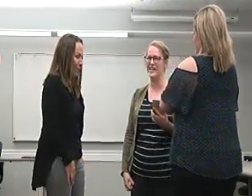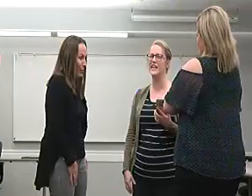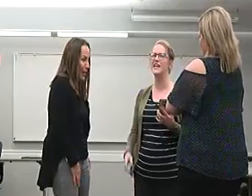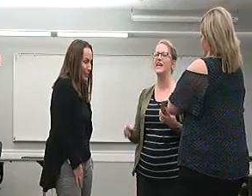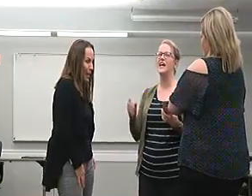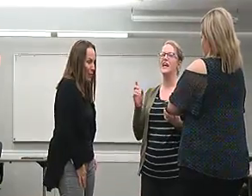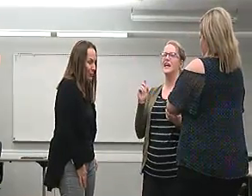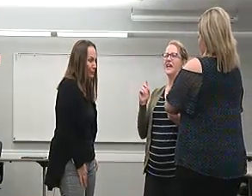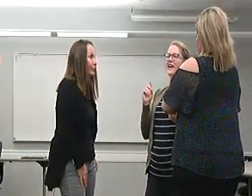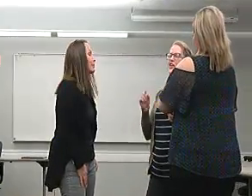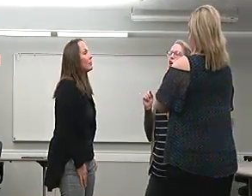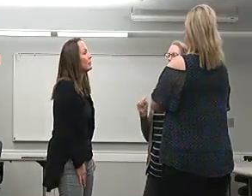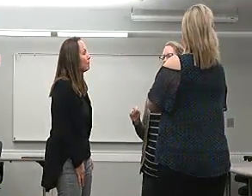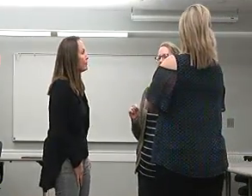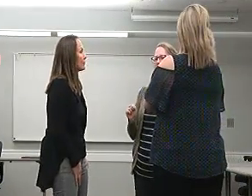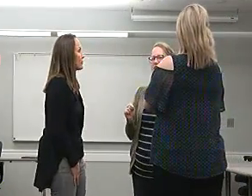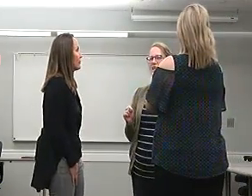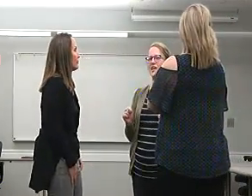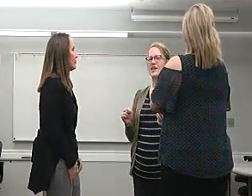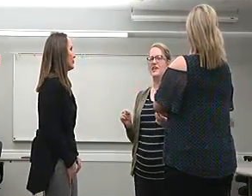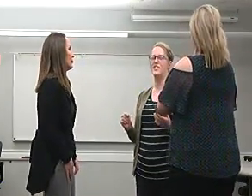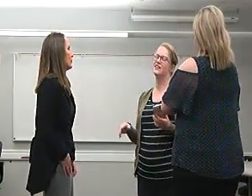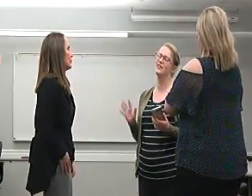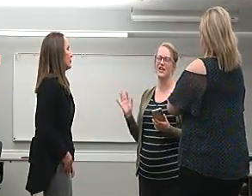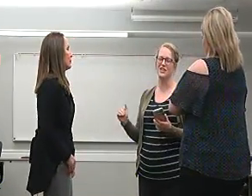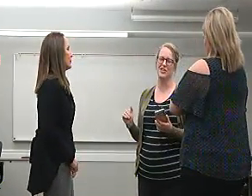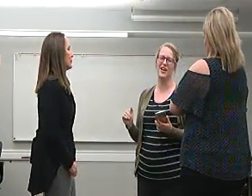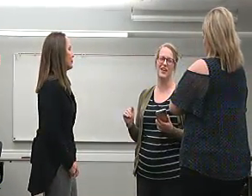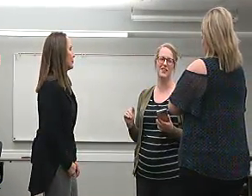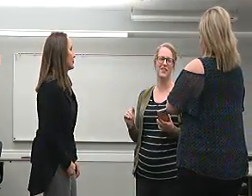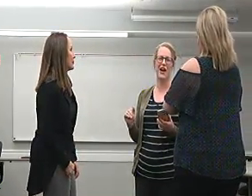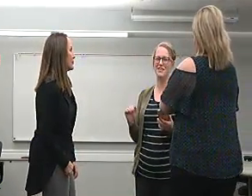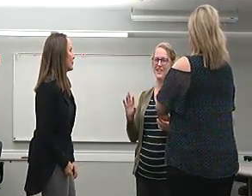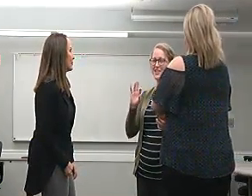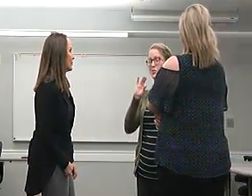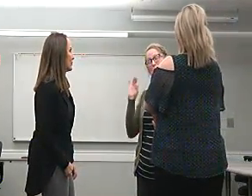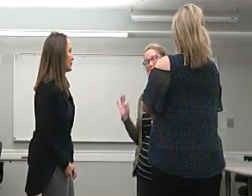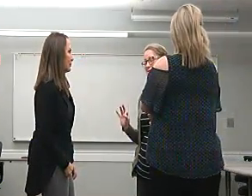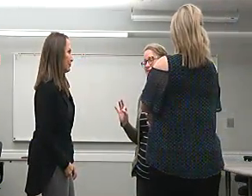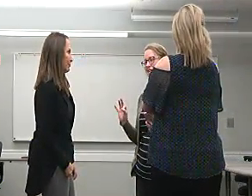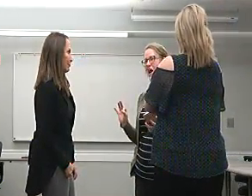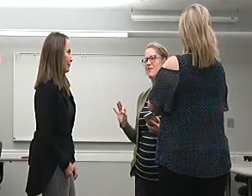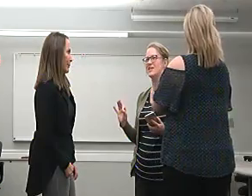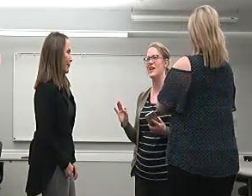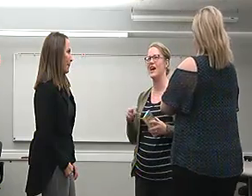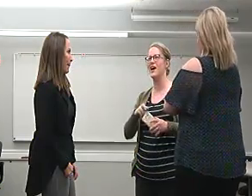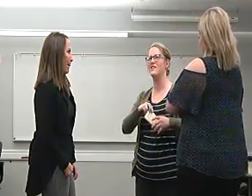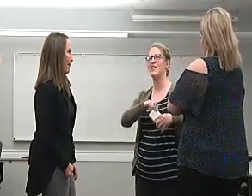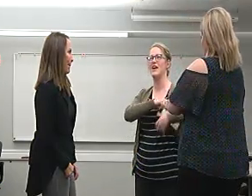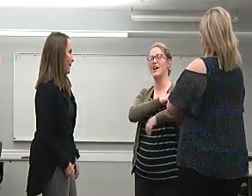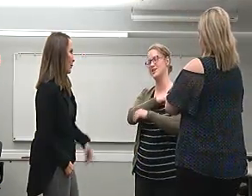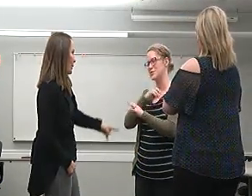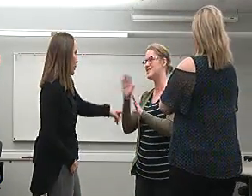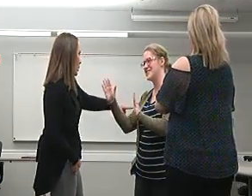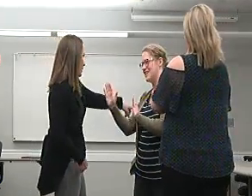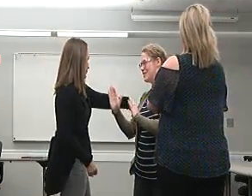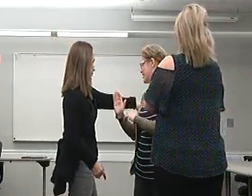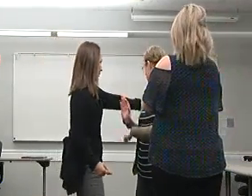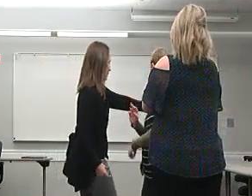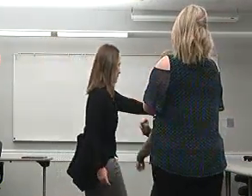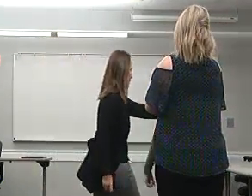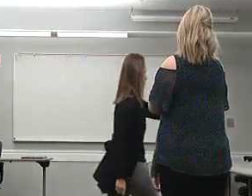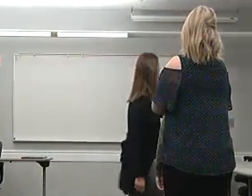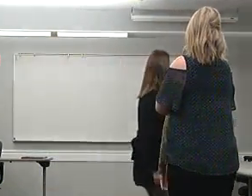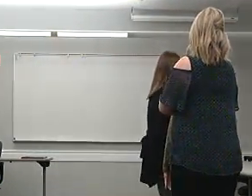she didn't know all all the the language. language. Definitely. It's actually Absolutely. I was like, these are really I was No like, great stuff. His mom is